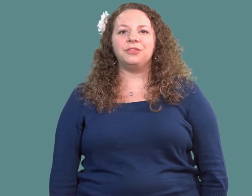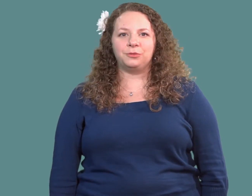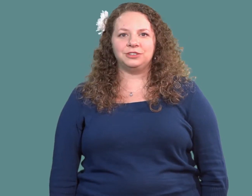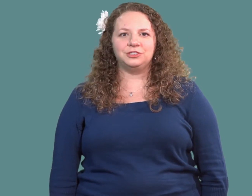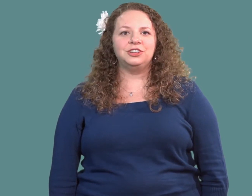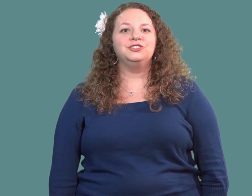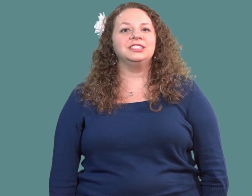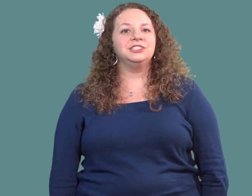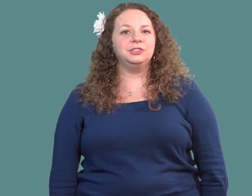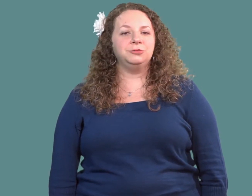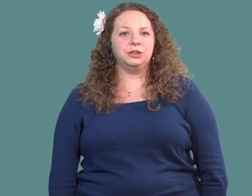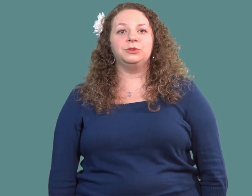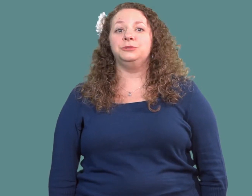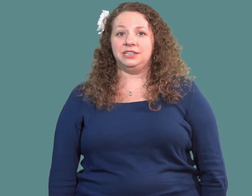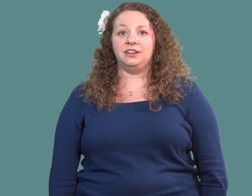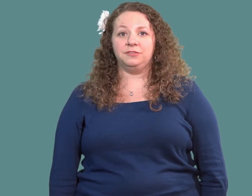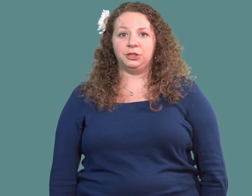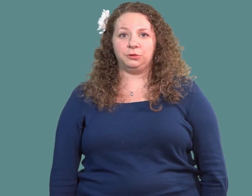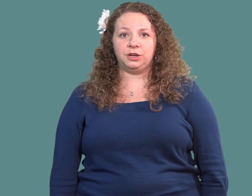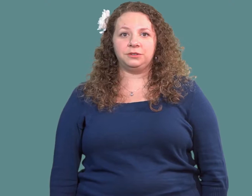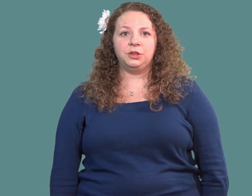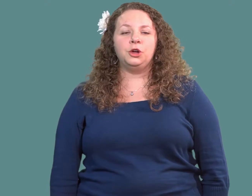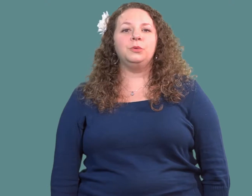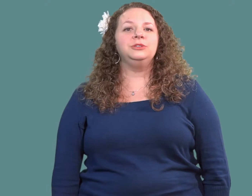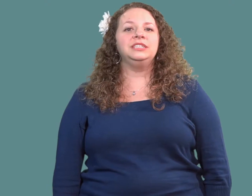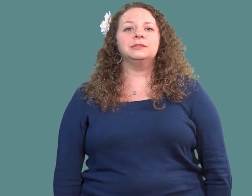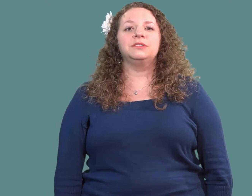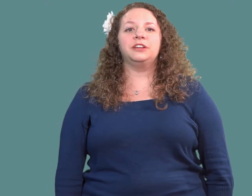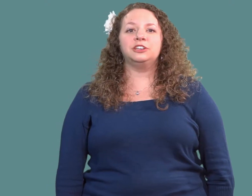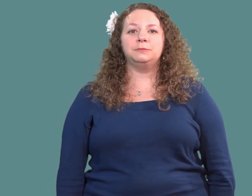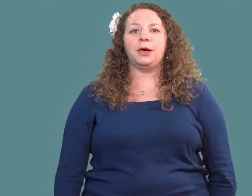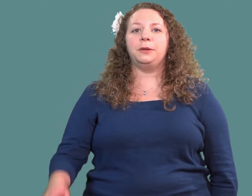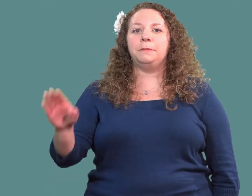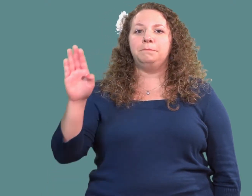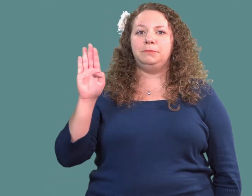the words just as you would when you see an unfamiliar word. When you see someone fingerspell